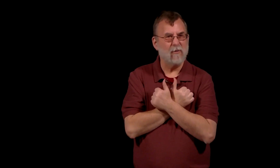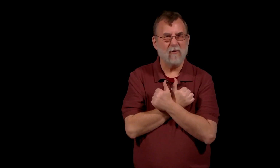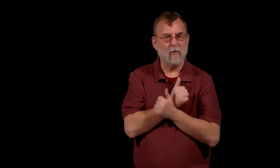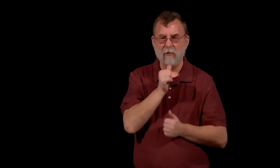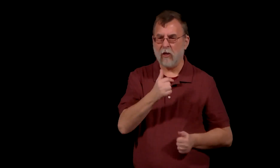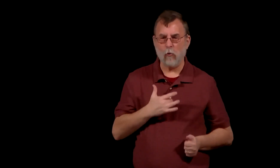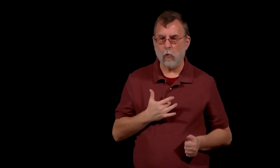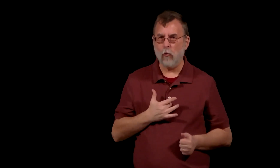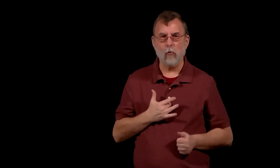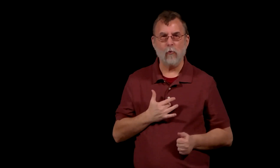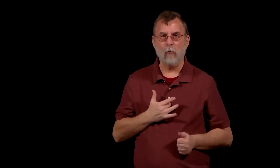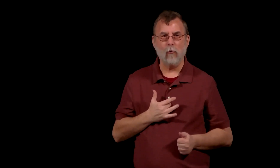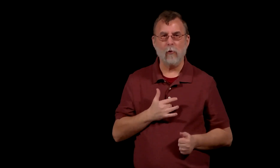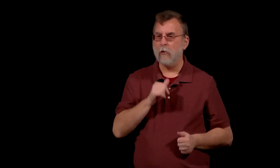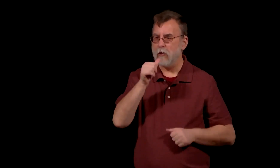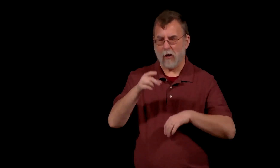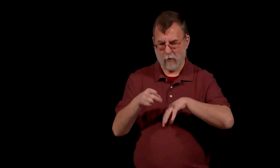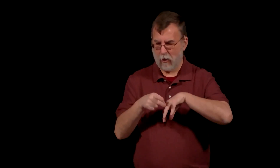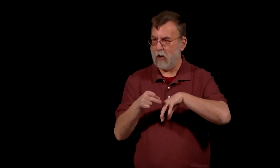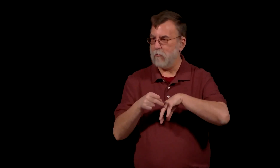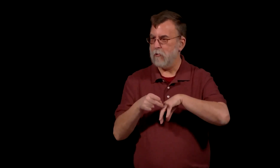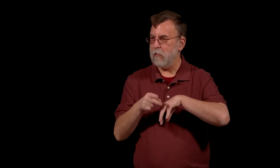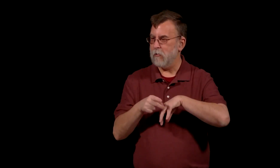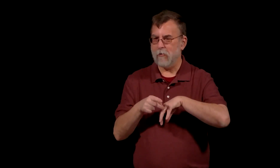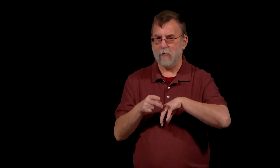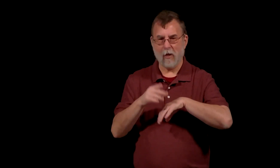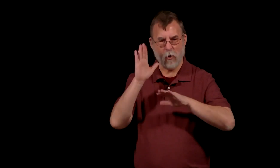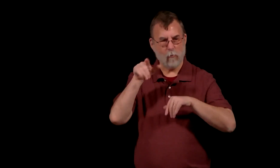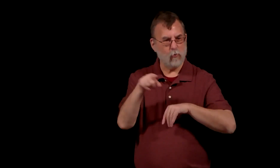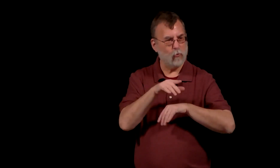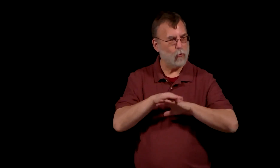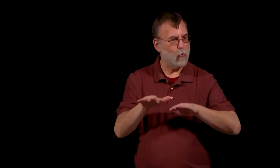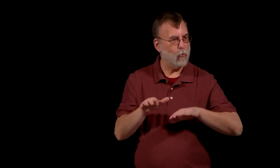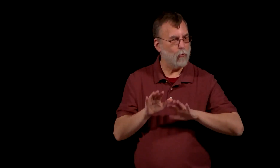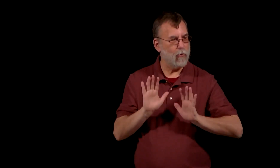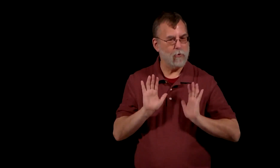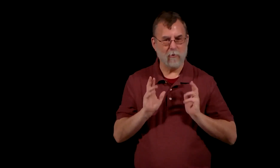of true love is not a heart or a diamond.